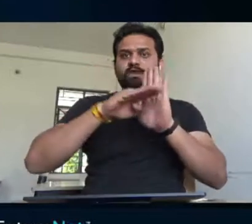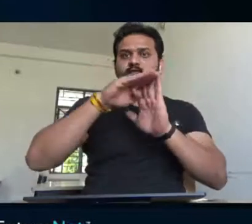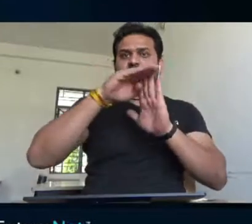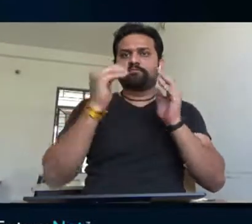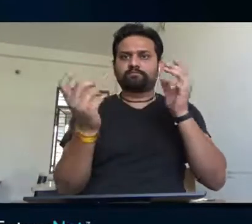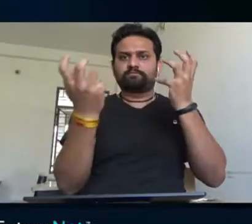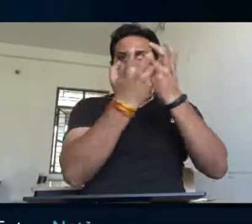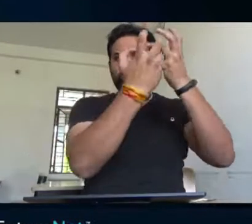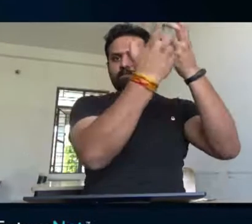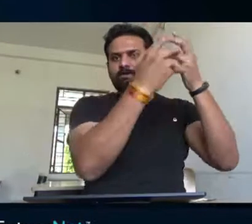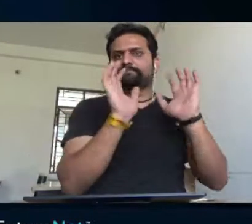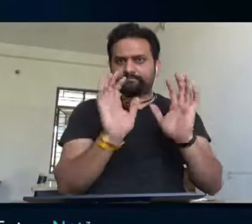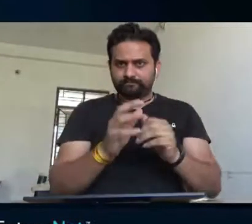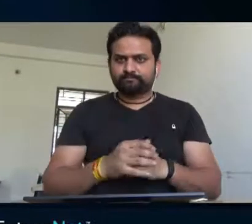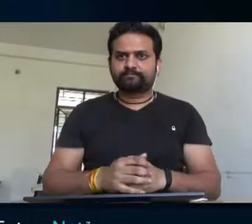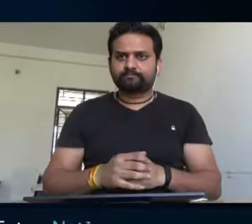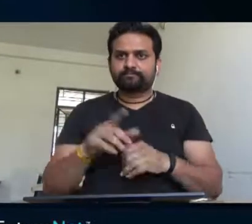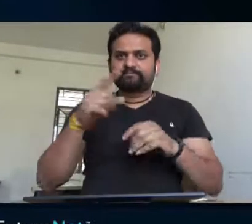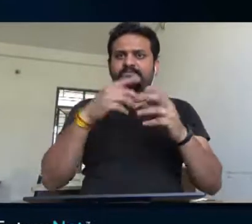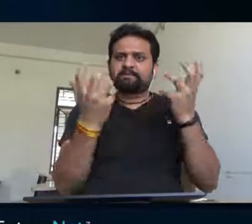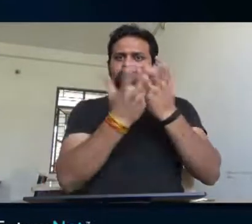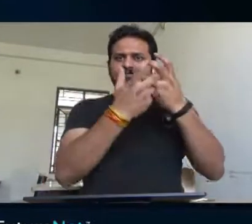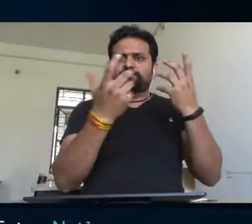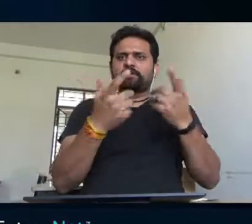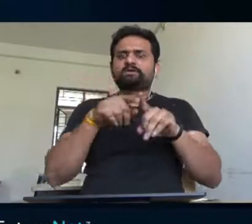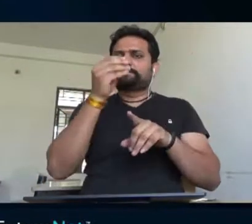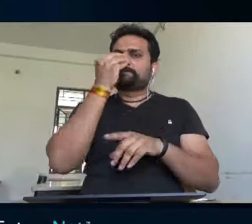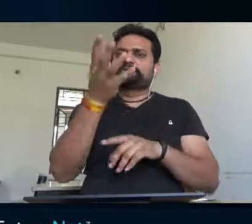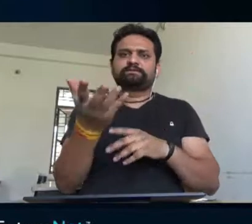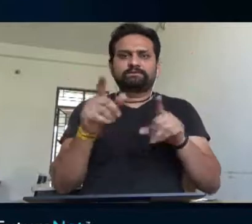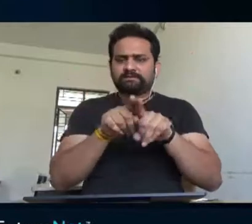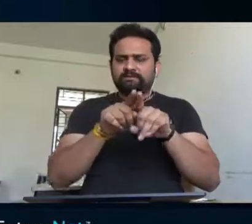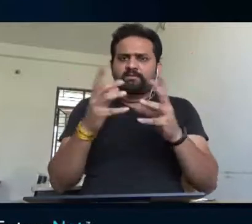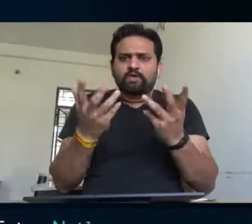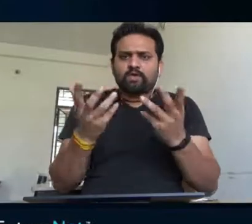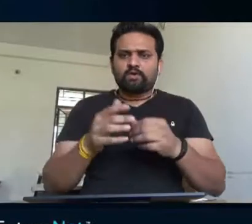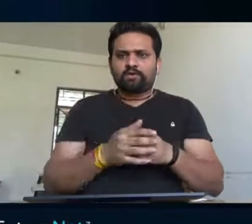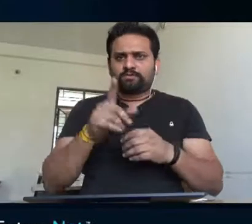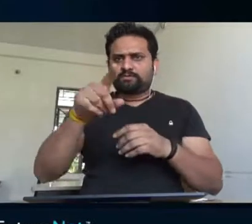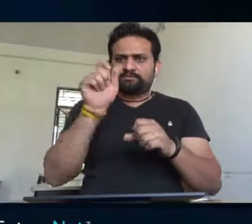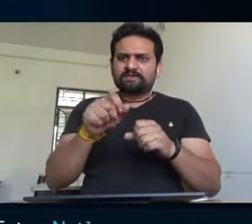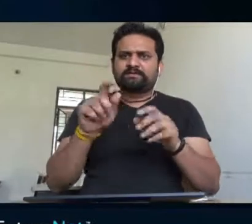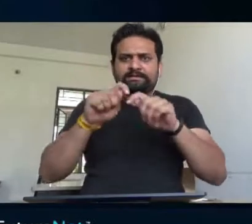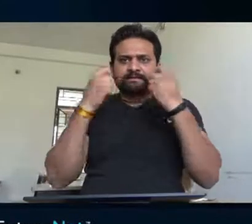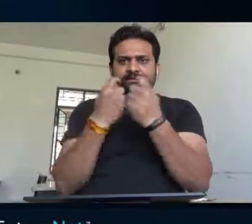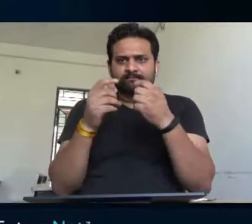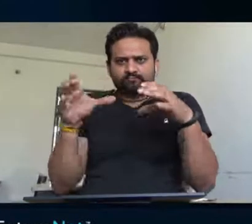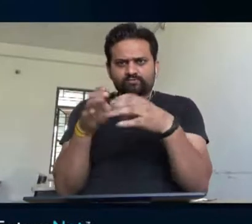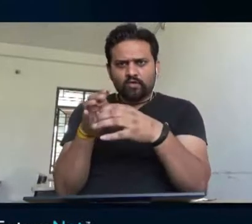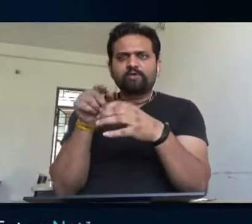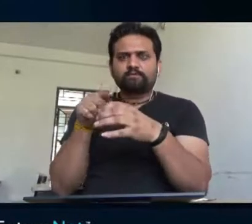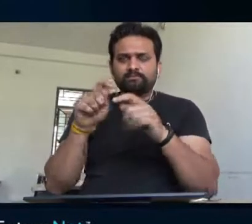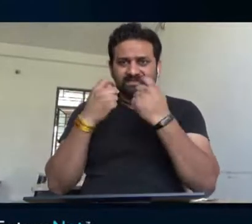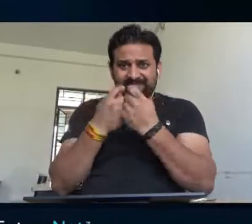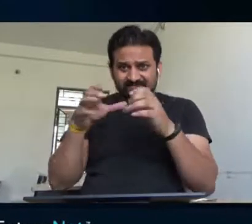with the turnover. And the qualification will be also easier for you because you need lesser teams. Because